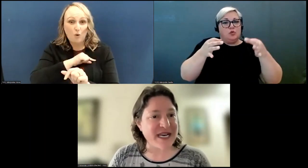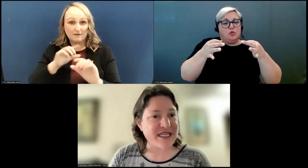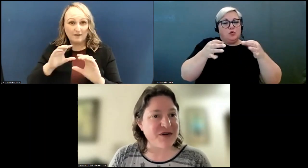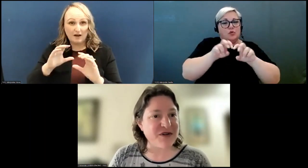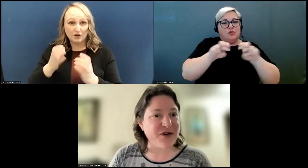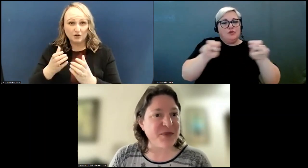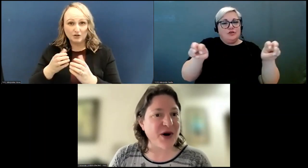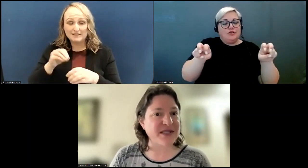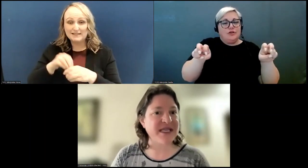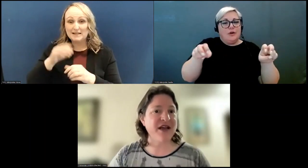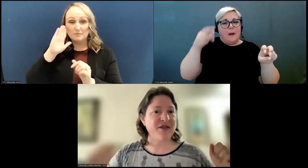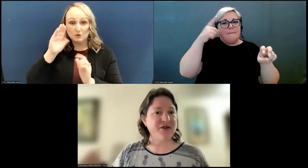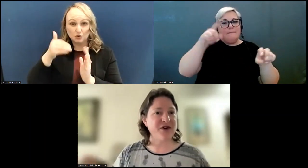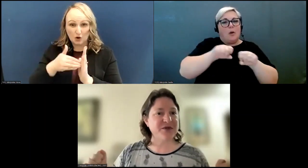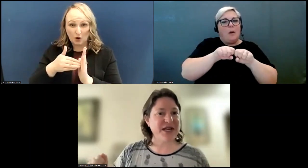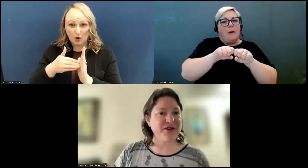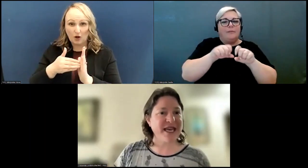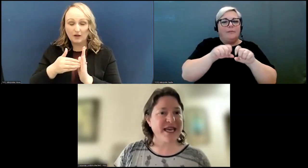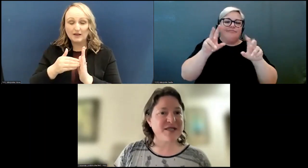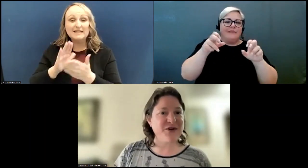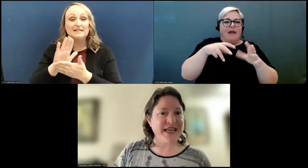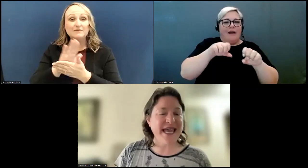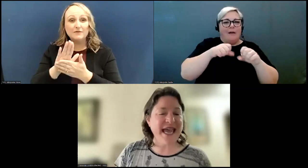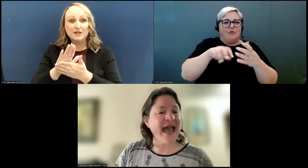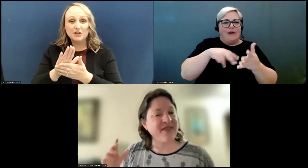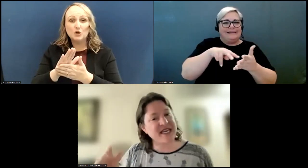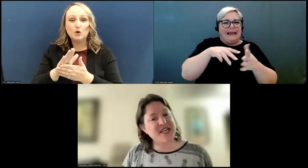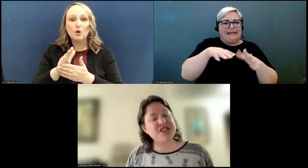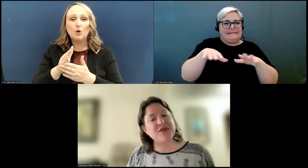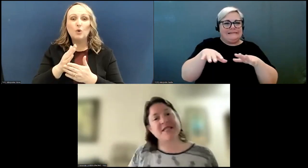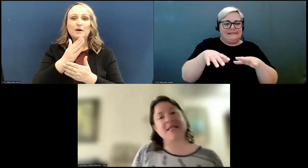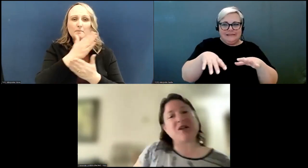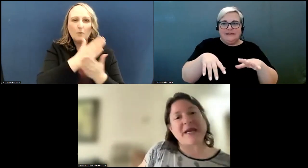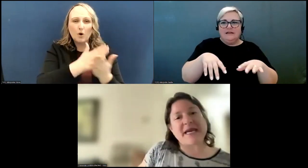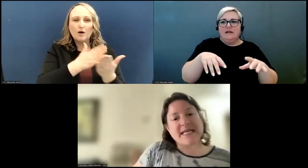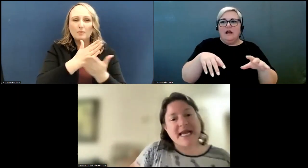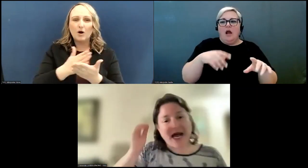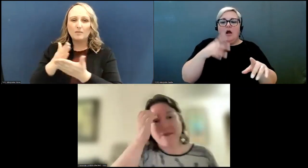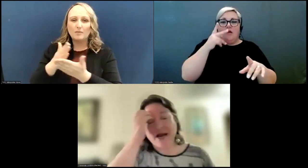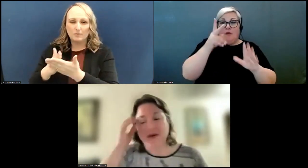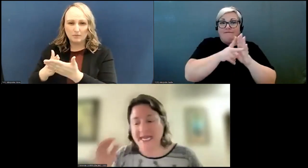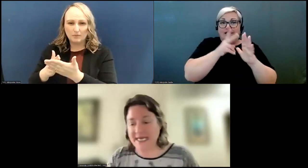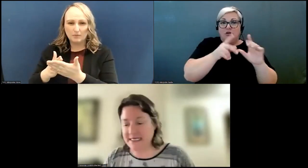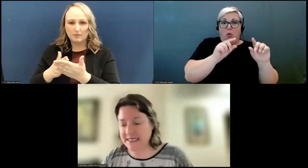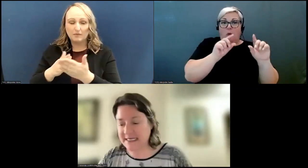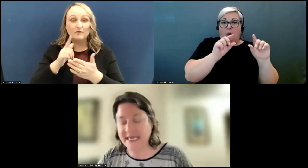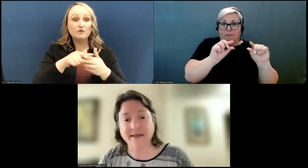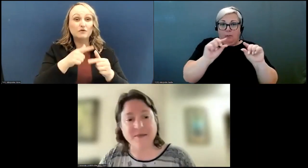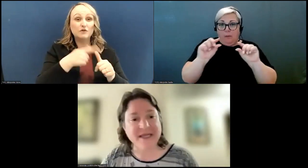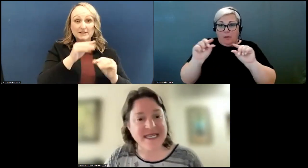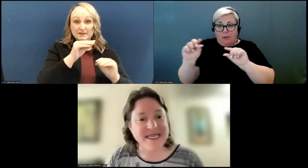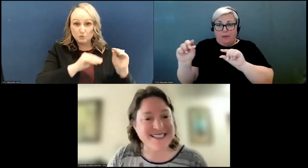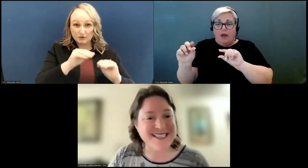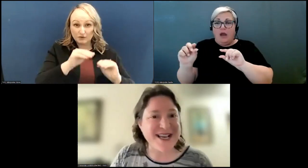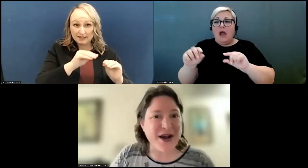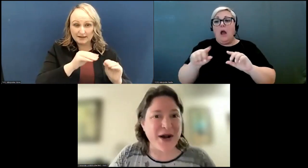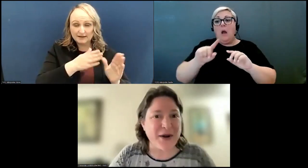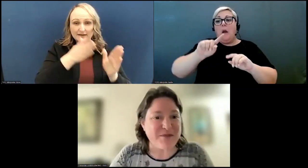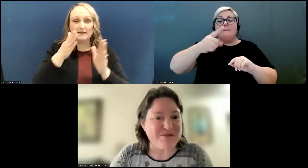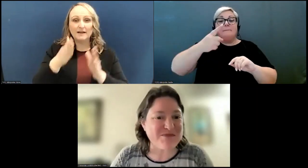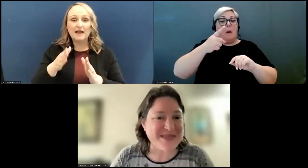is divided into a few parts. The first one, he'll get us moving, and then he shows us a little bit about his Ill